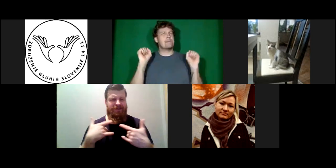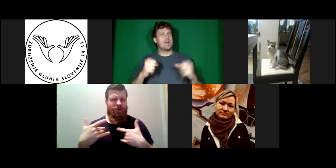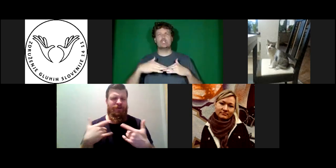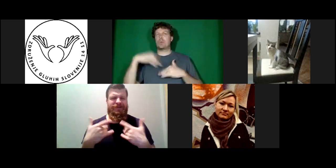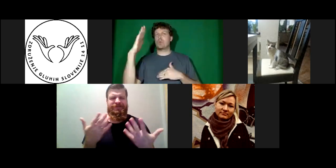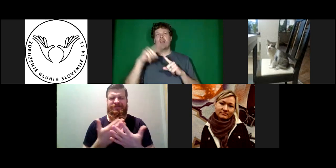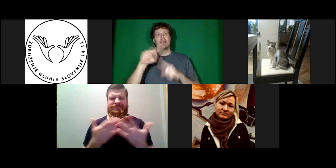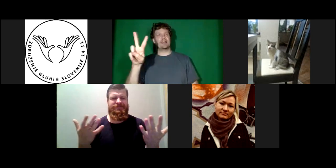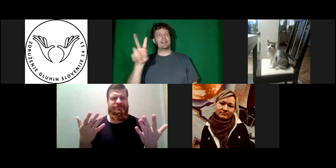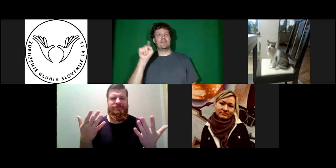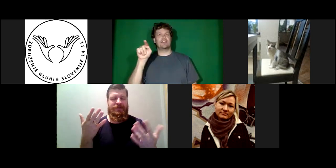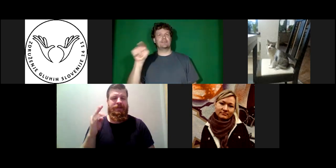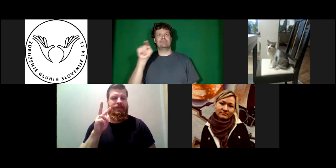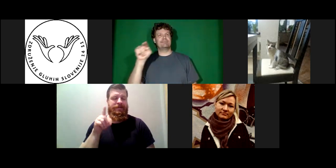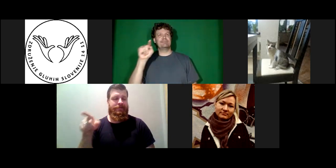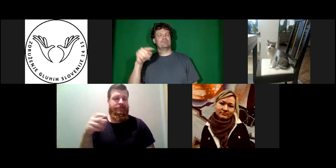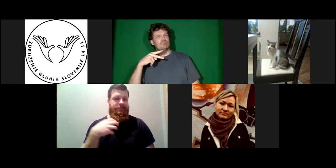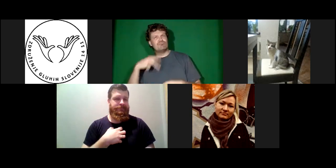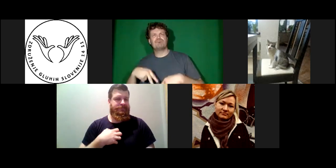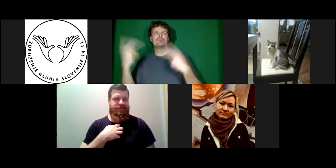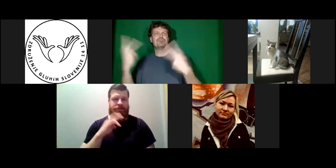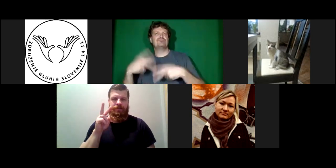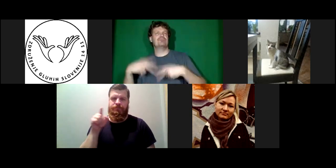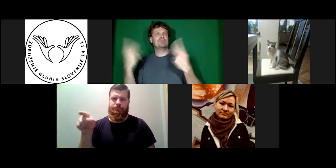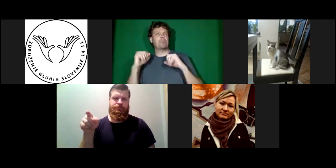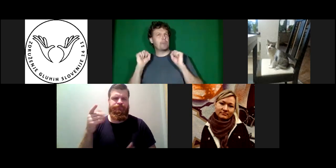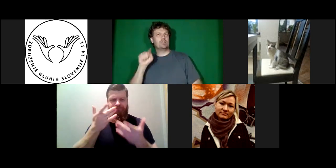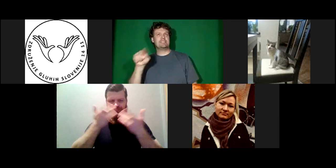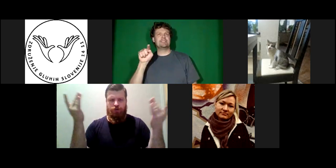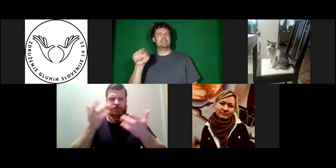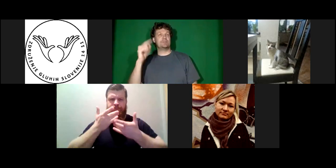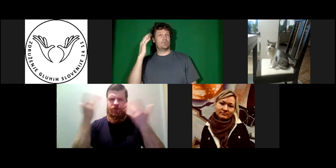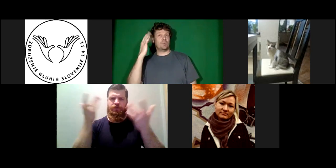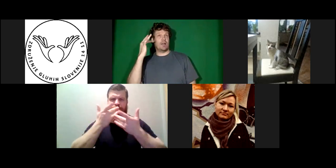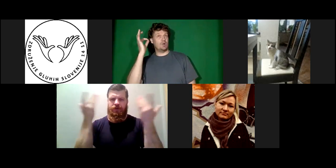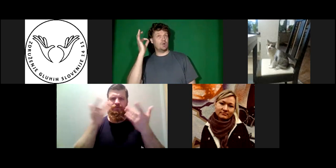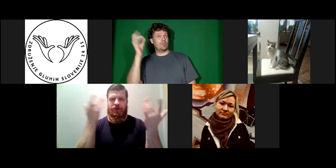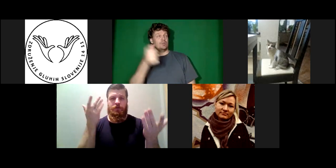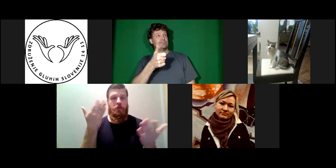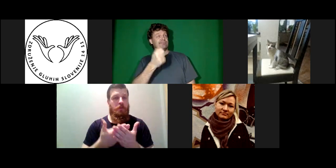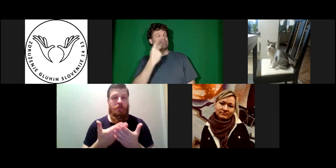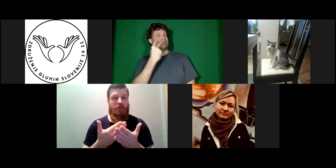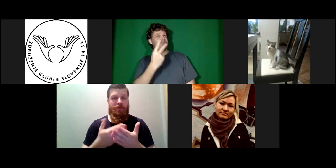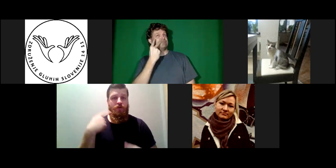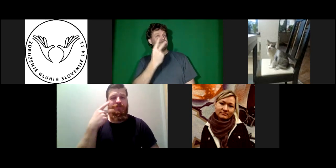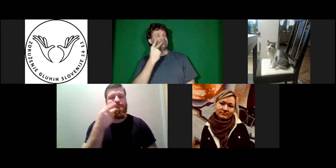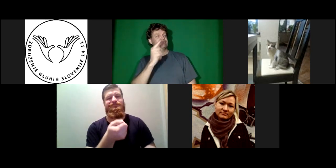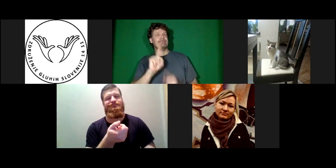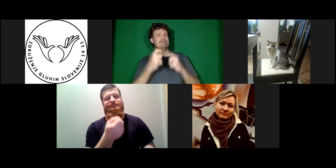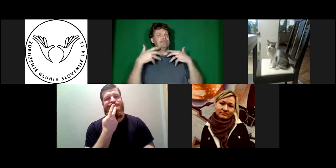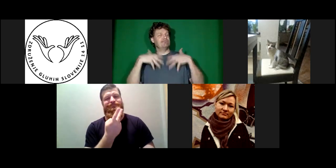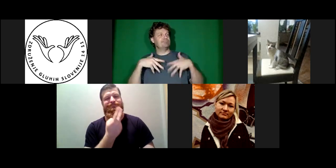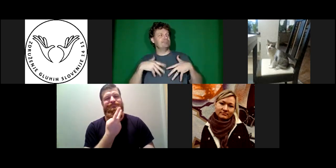So deaf people can be involved in anything, but we need to make sure we get more publicity and get on